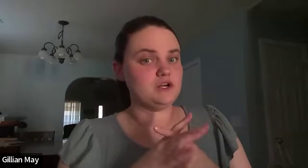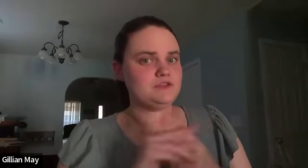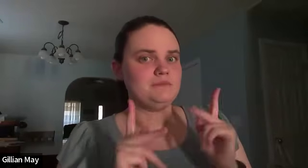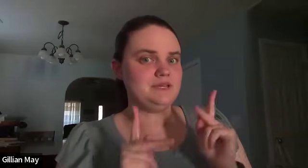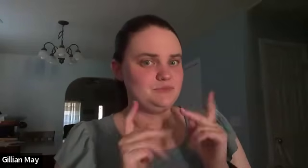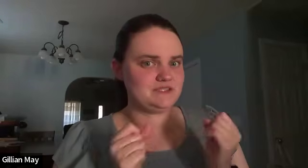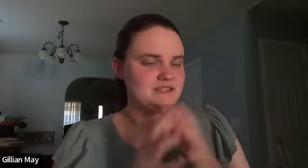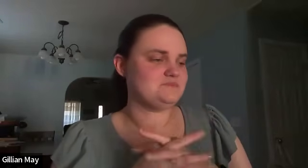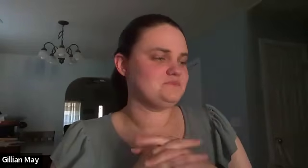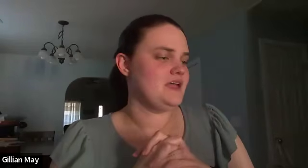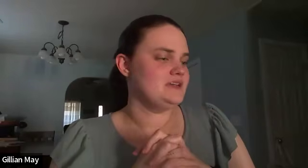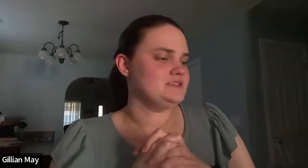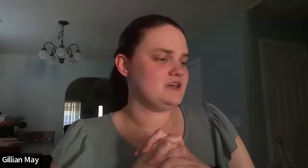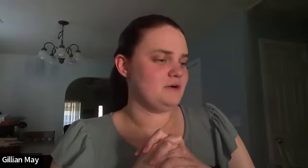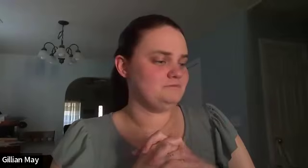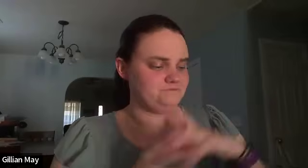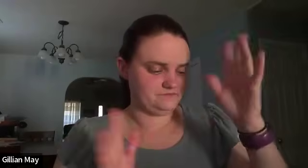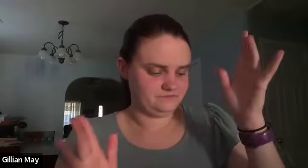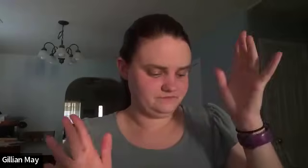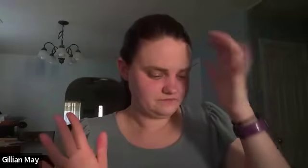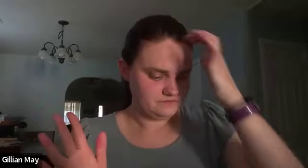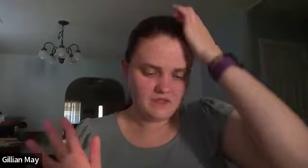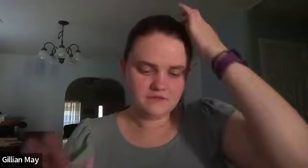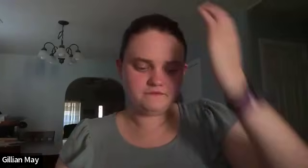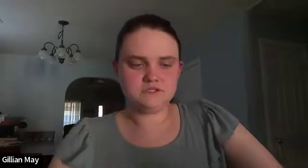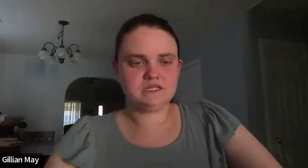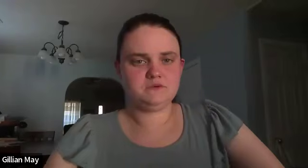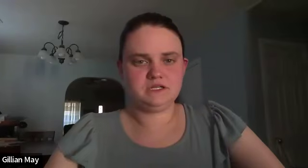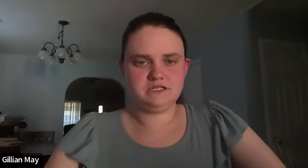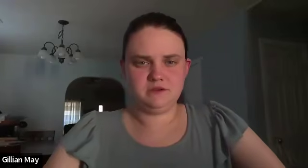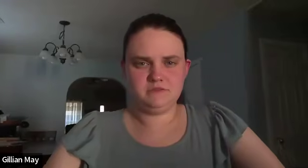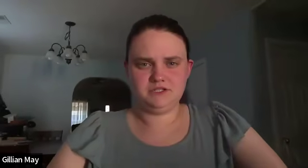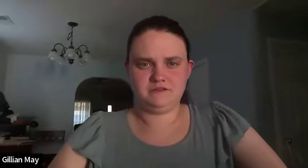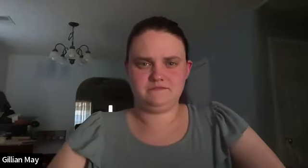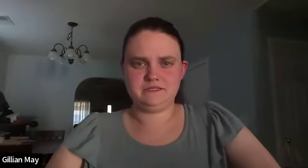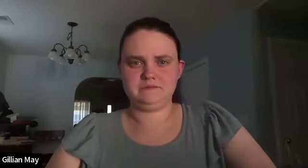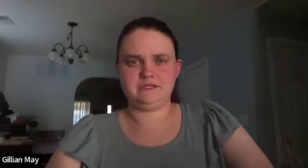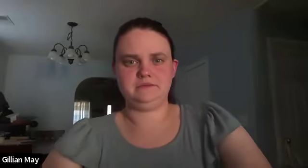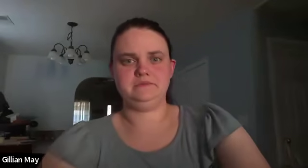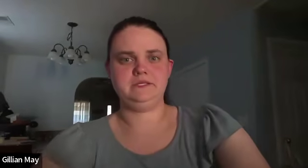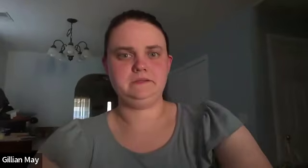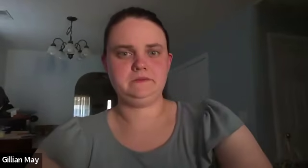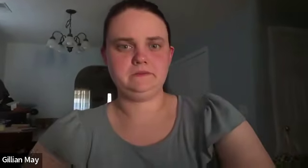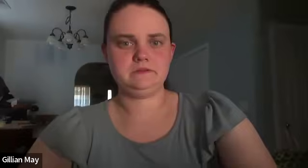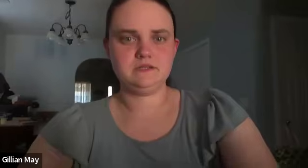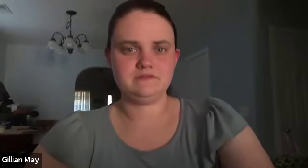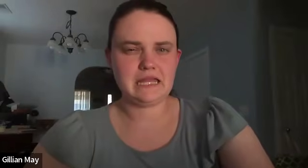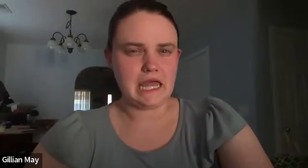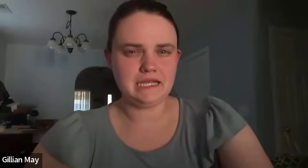started with our people signs. So, and the first sign we're gonna do, I'm gonna try to fix my computer. The